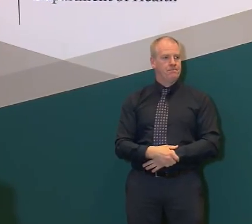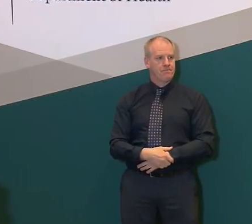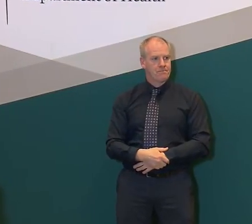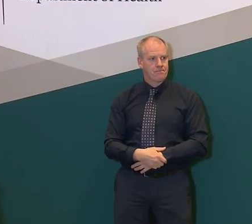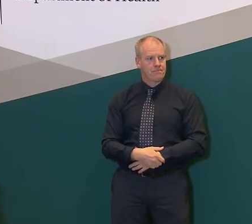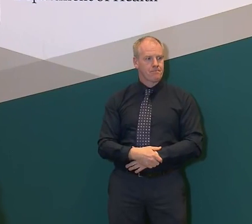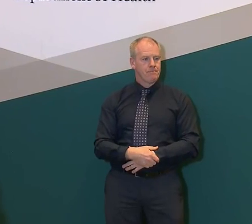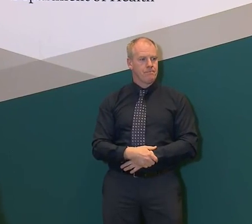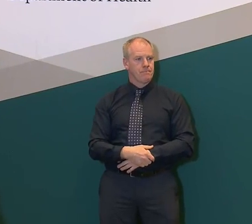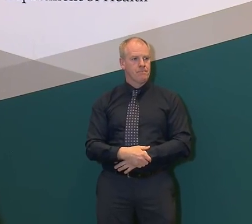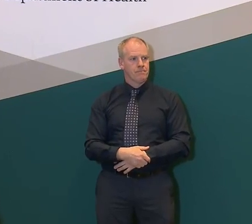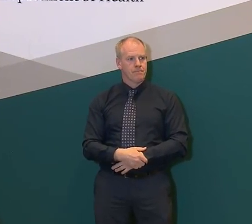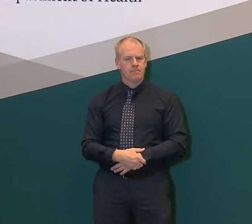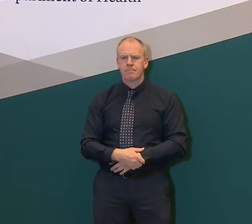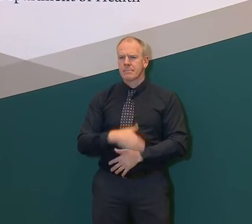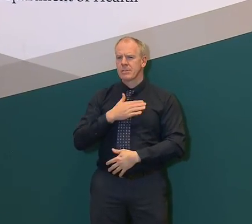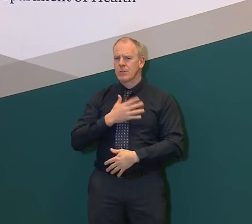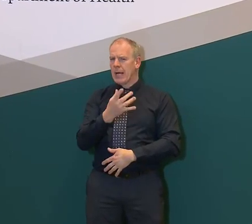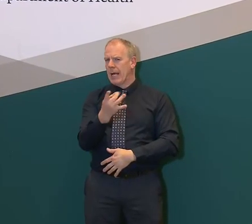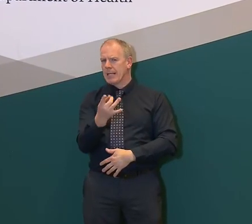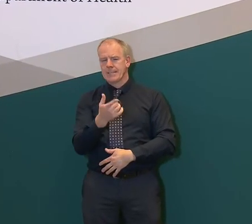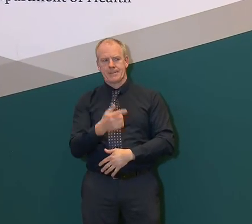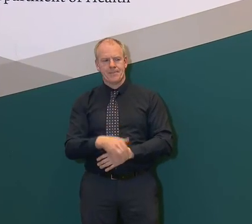Fergal. Can I just ask you about